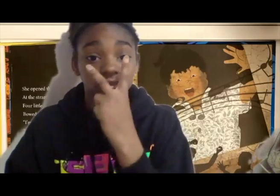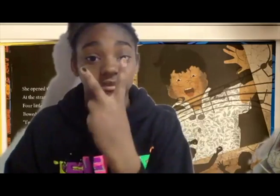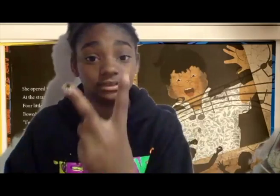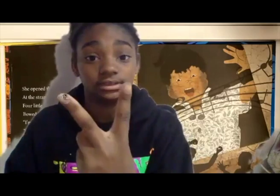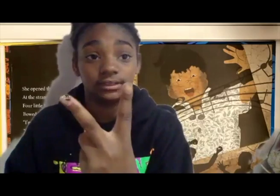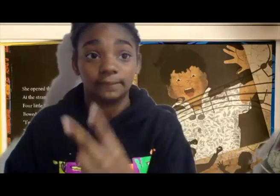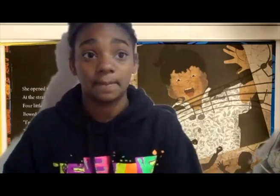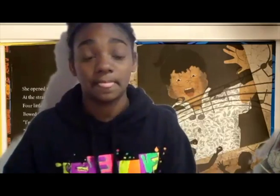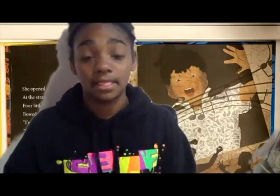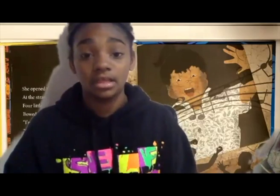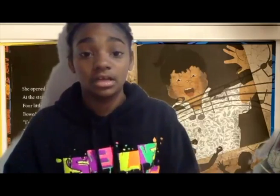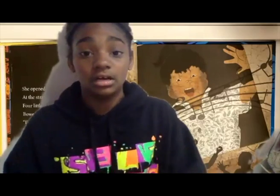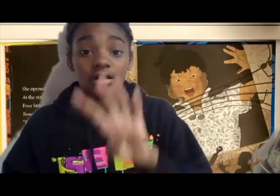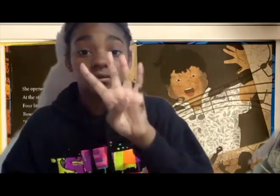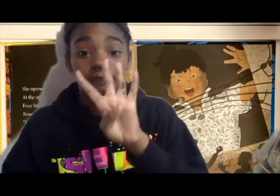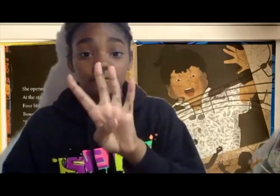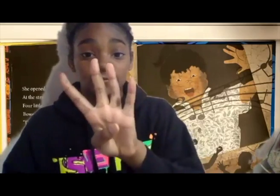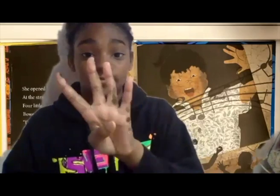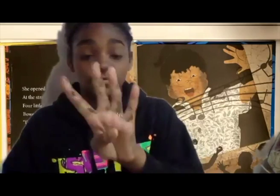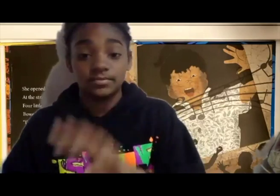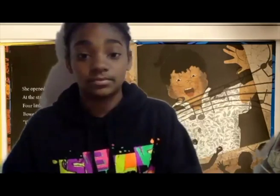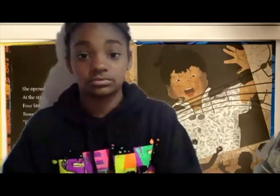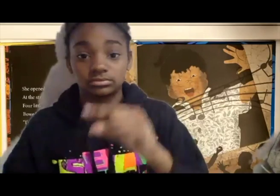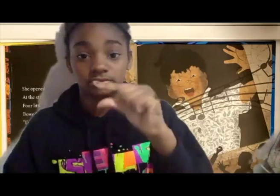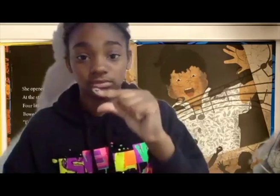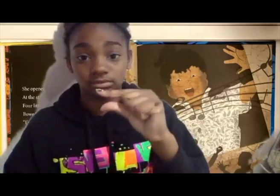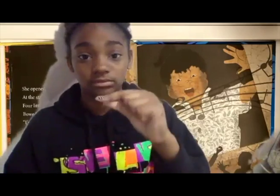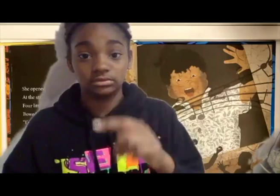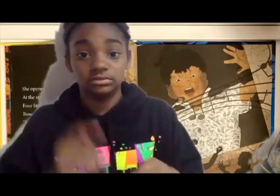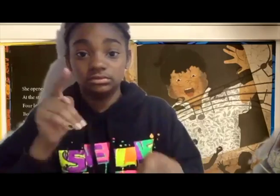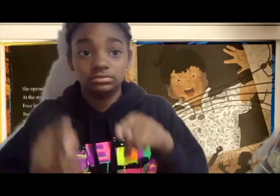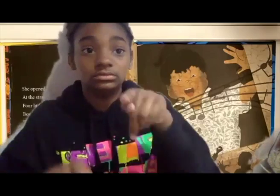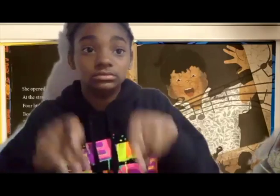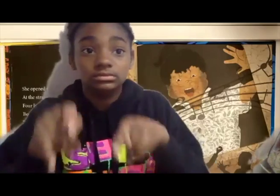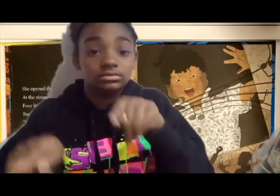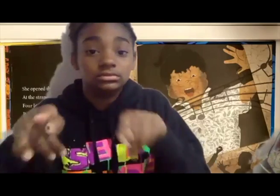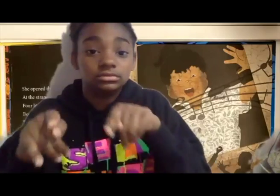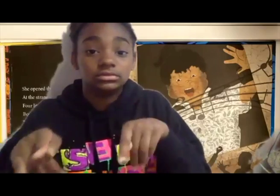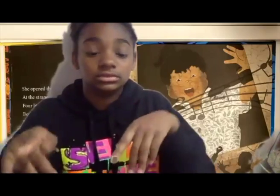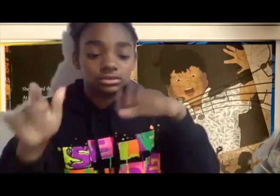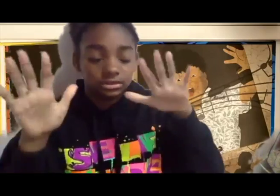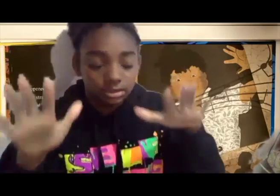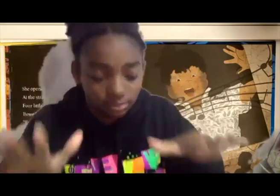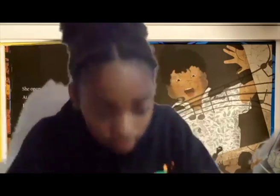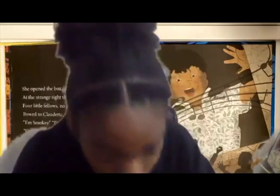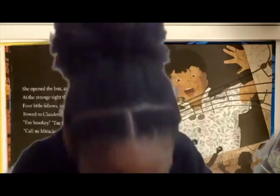fellows, no bigger than elves, bowed to Claudette, then introduced themselves. "I'm